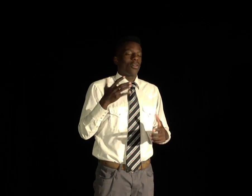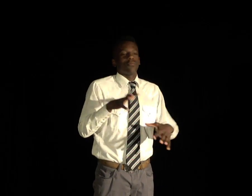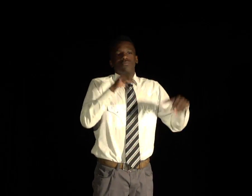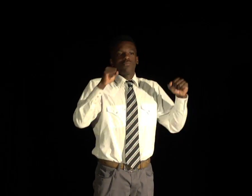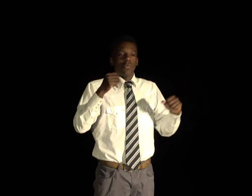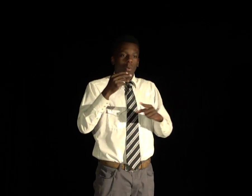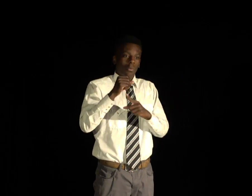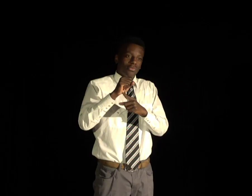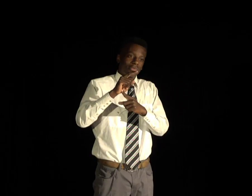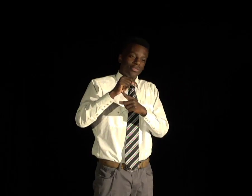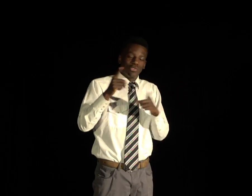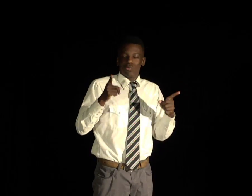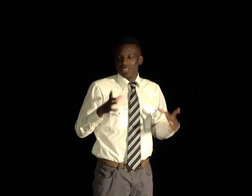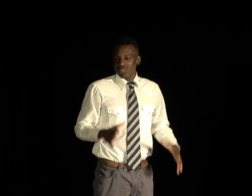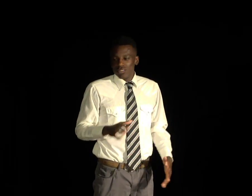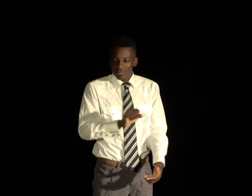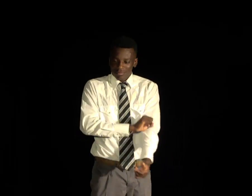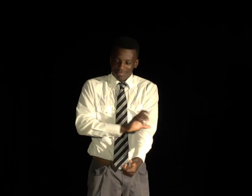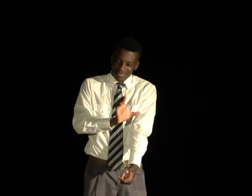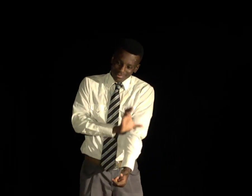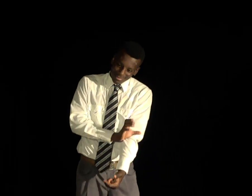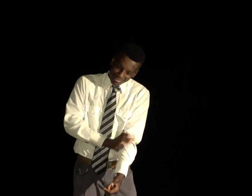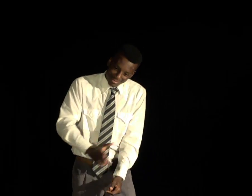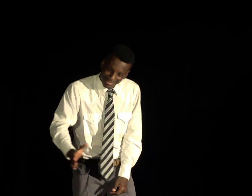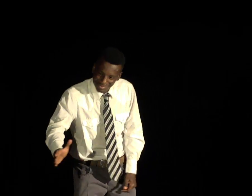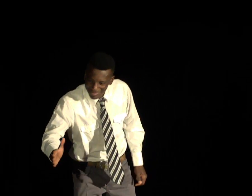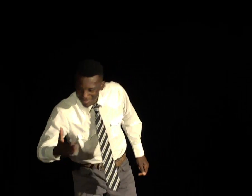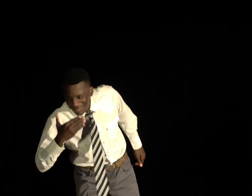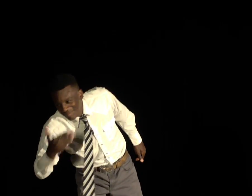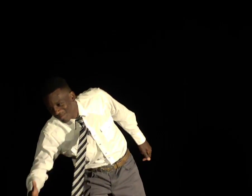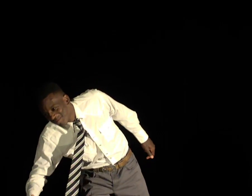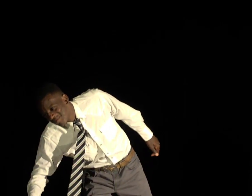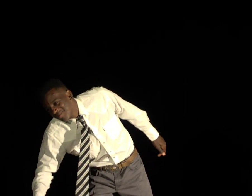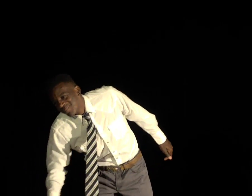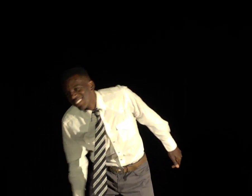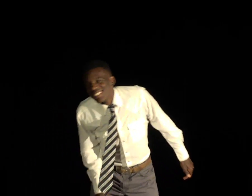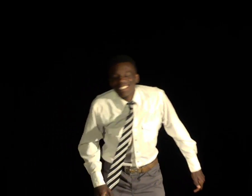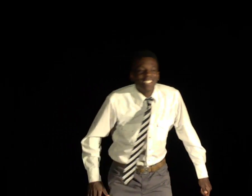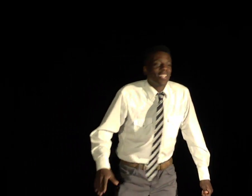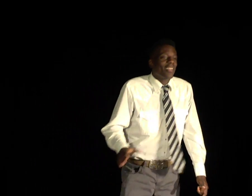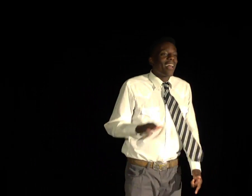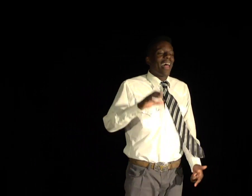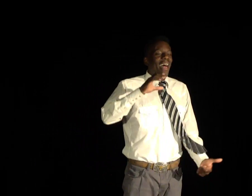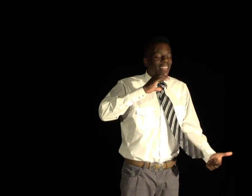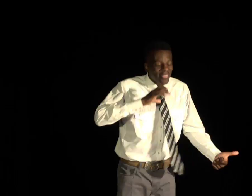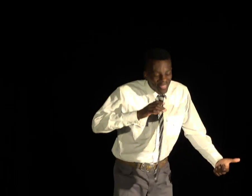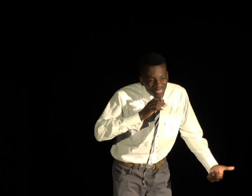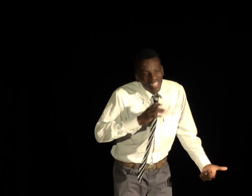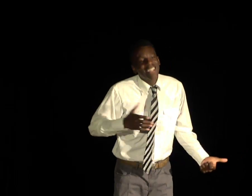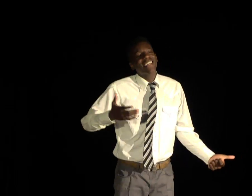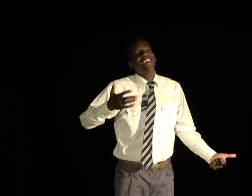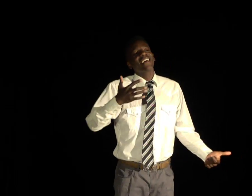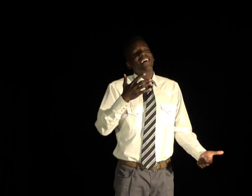to our host, Sabra. Thank you so much, Sabra. And